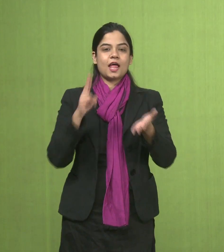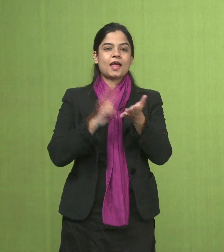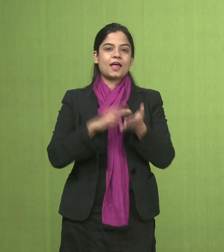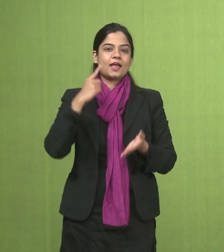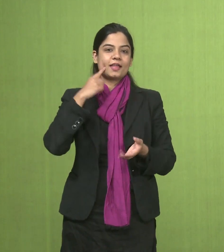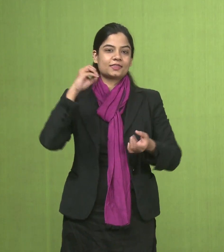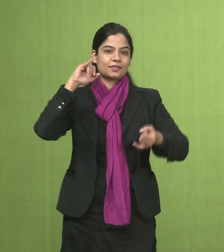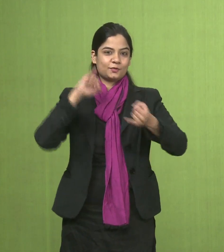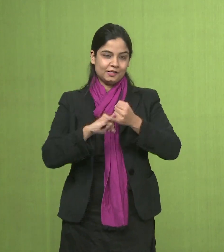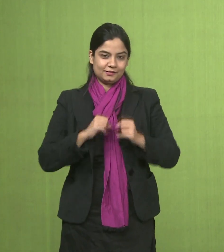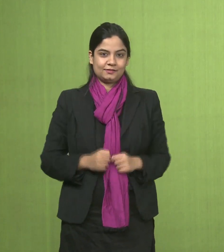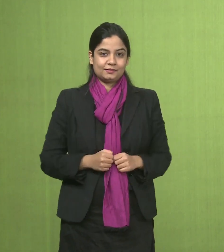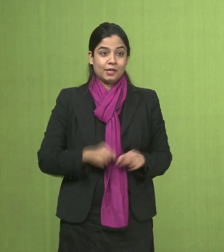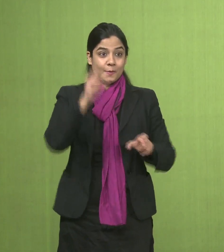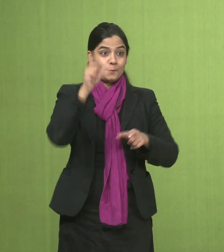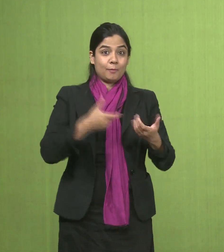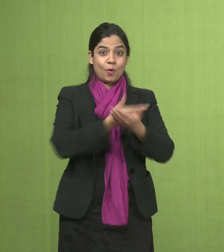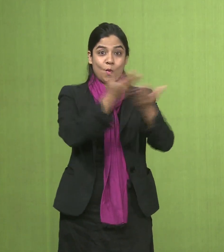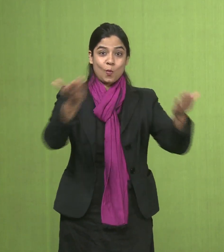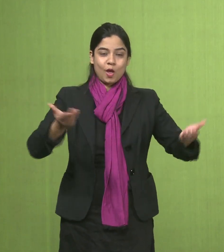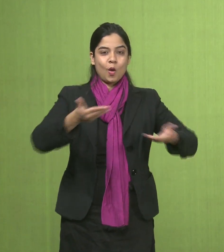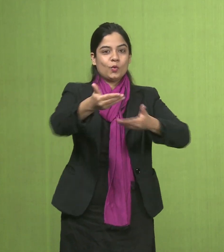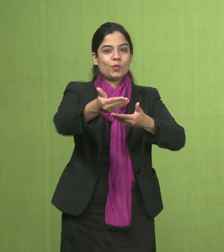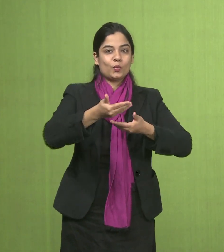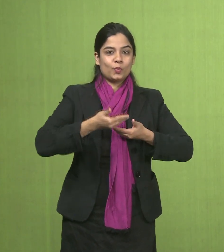Dear learners, welcome to NIOS,